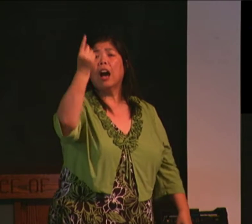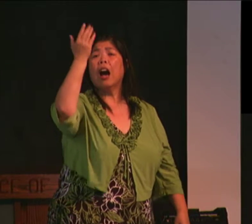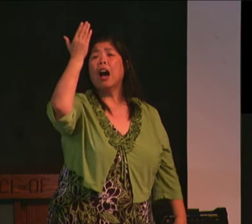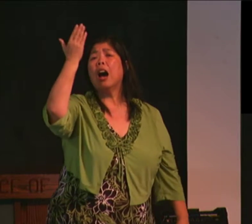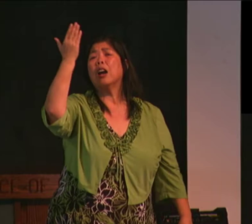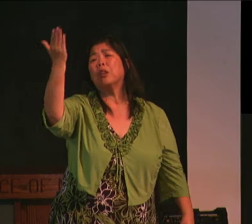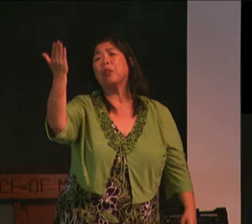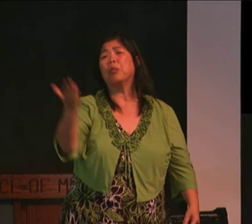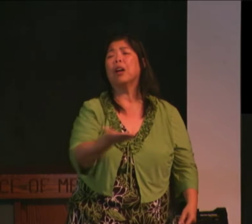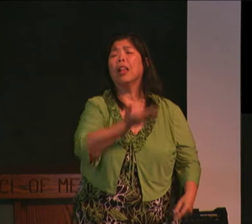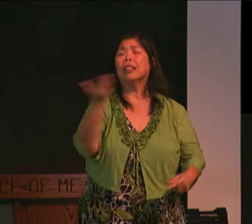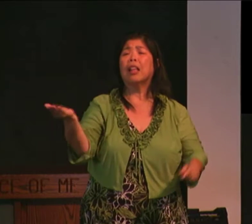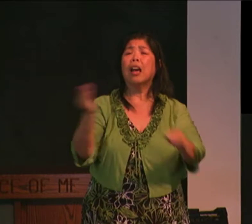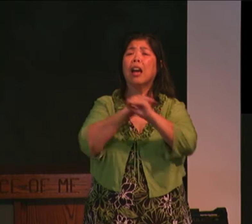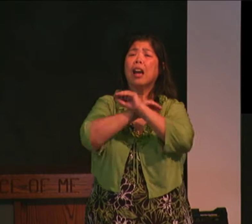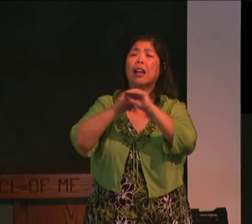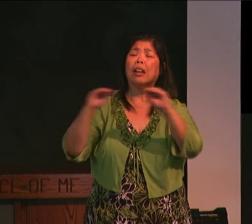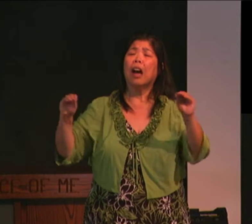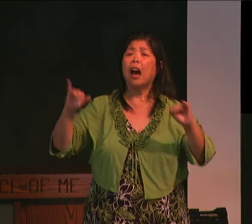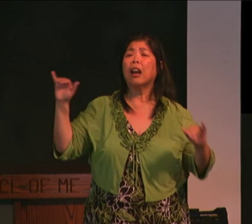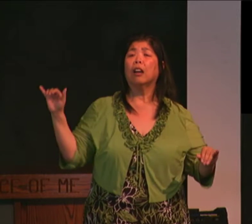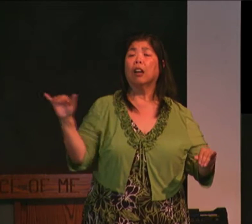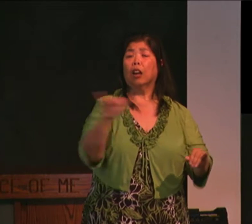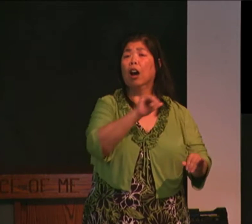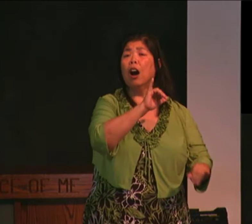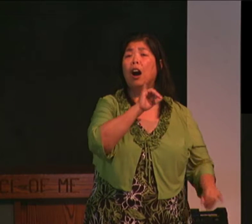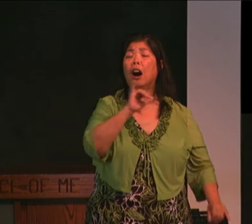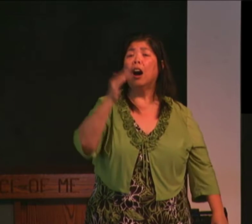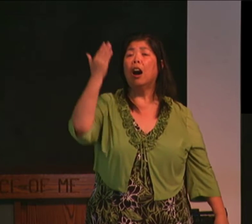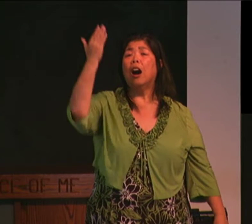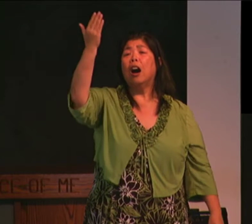you. There is none like you.